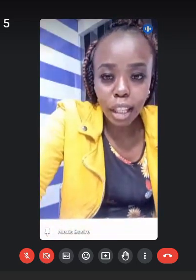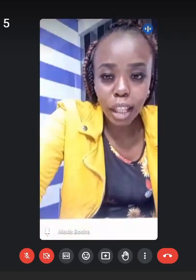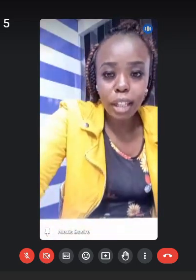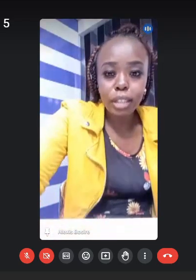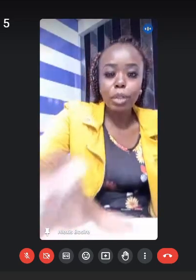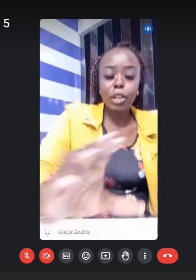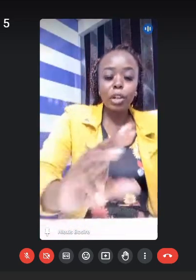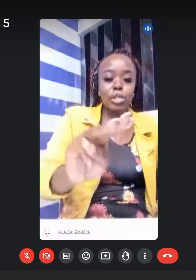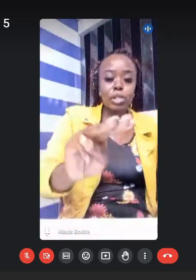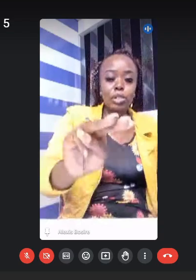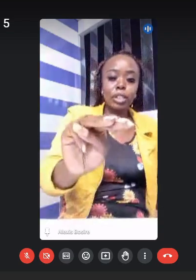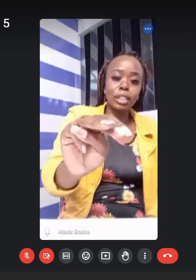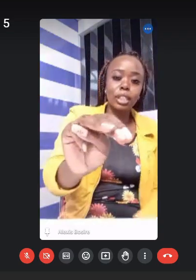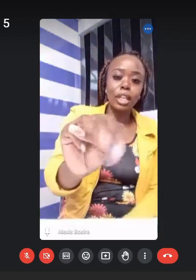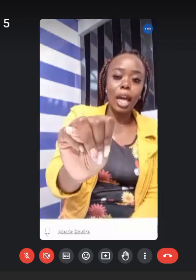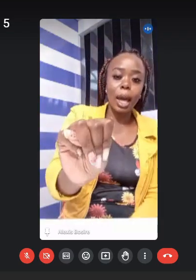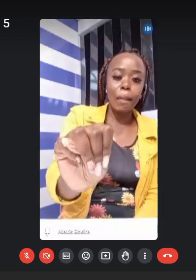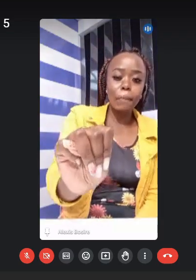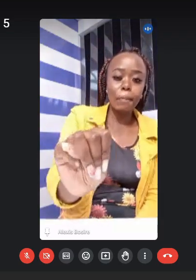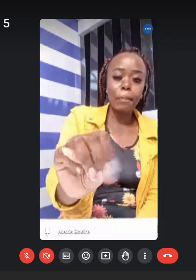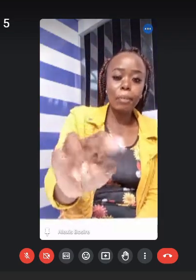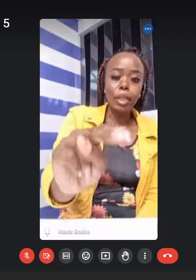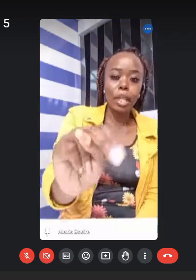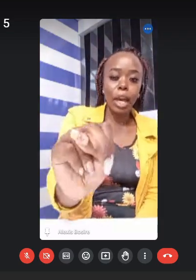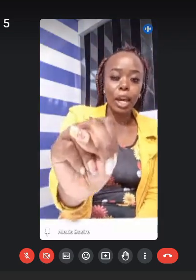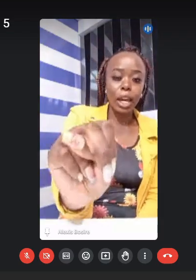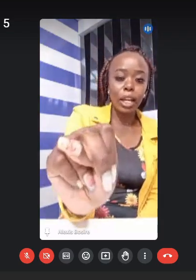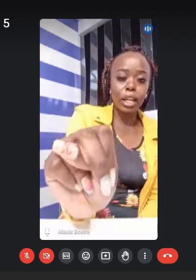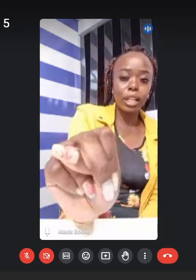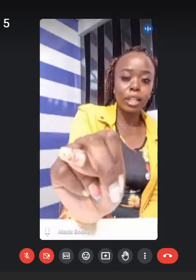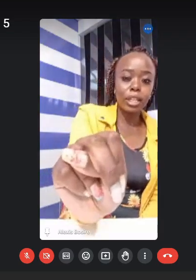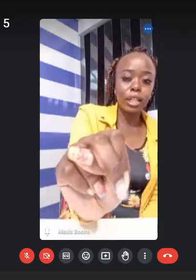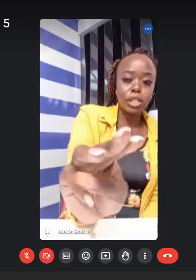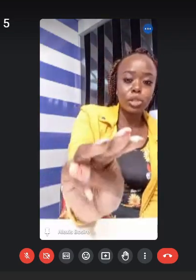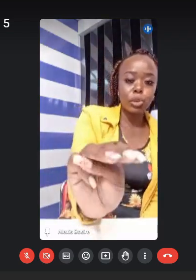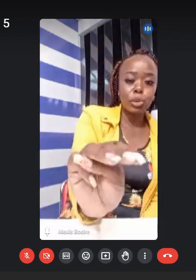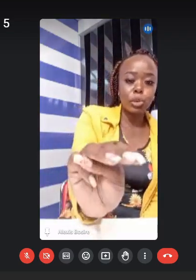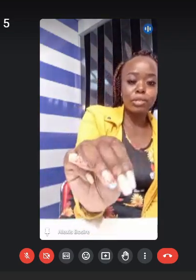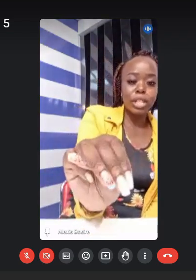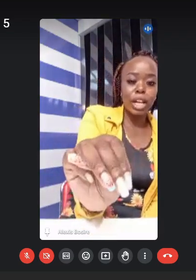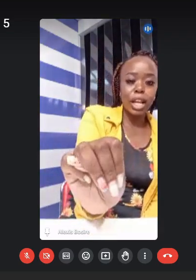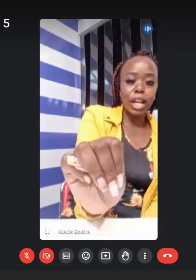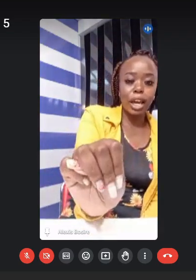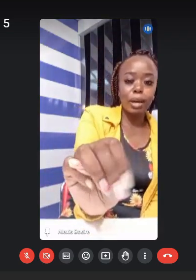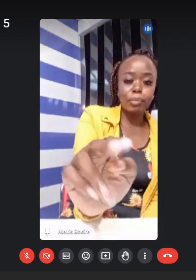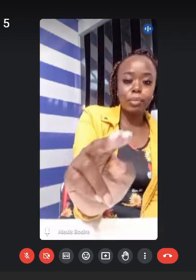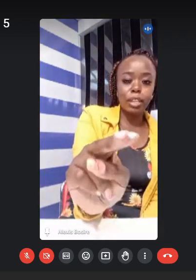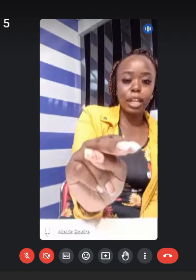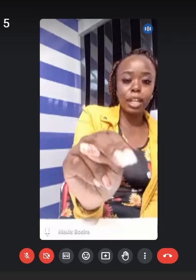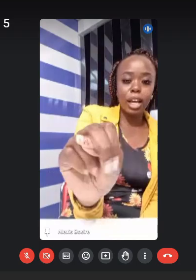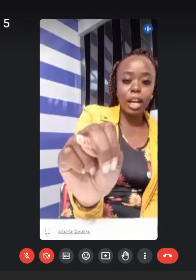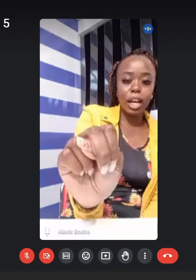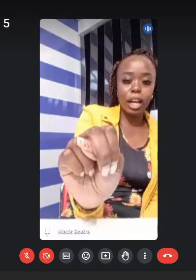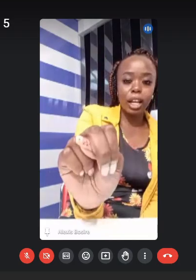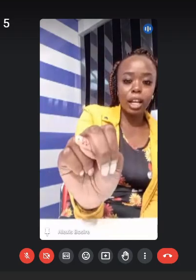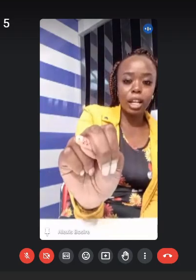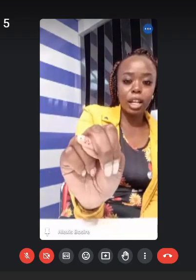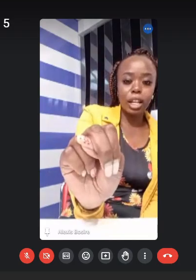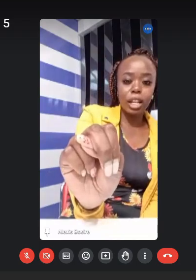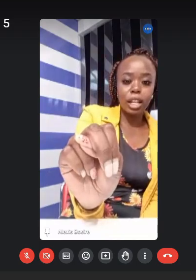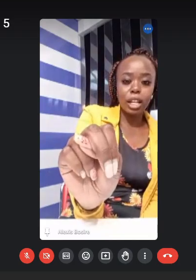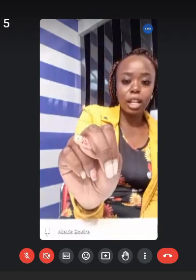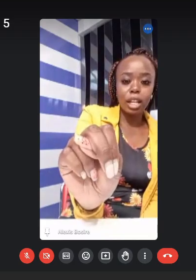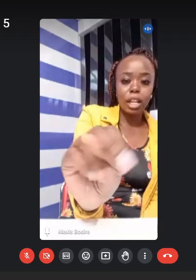Kenneth. I'll pick your question. M, N. So we said M, then N,